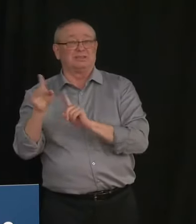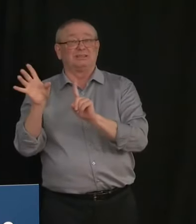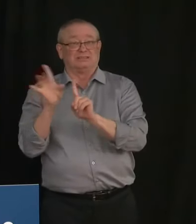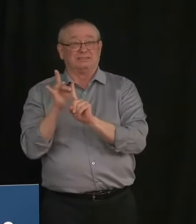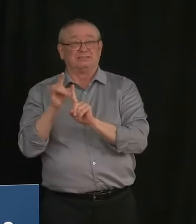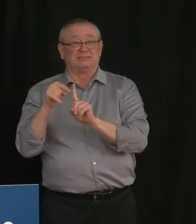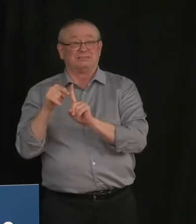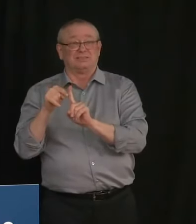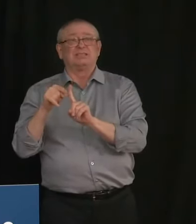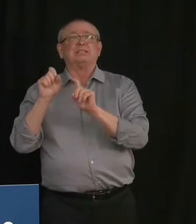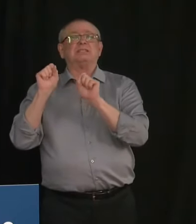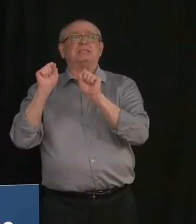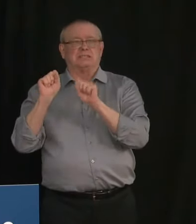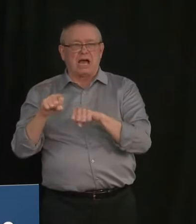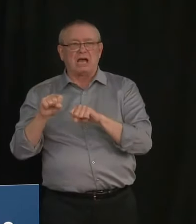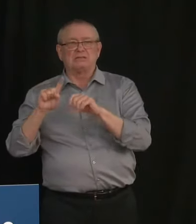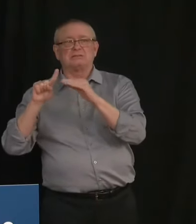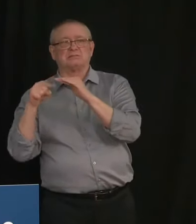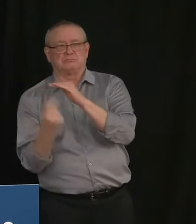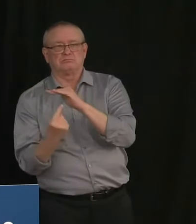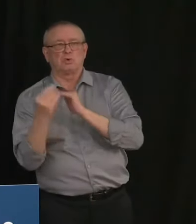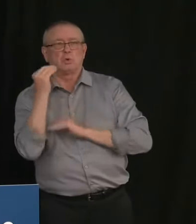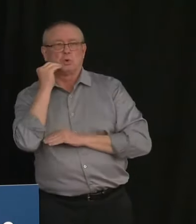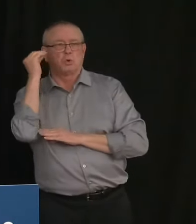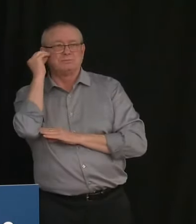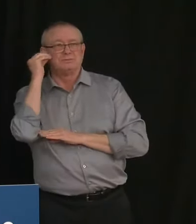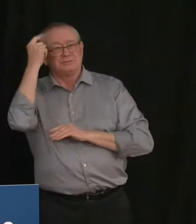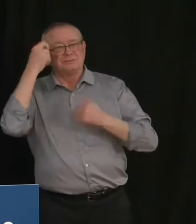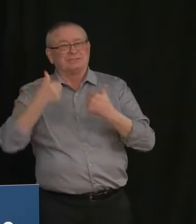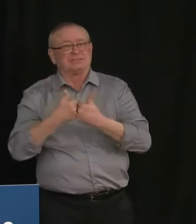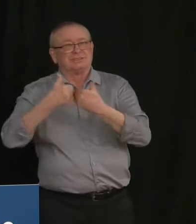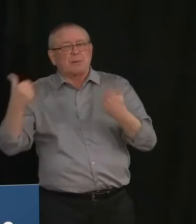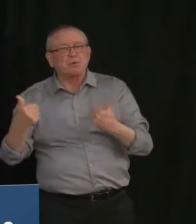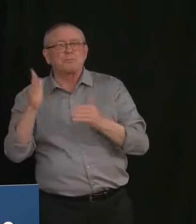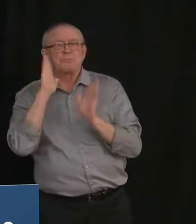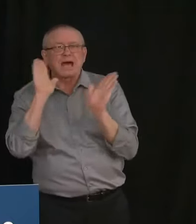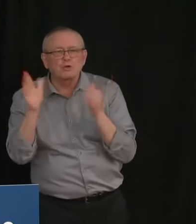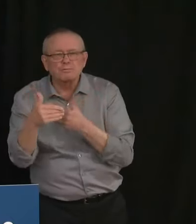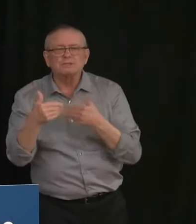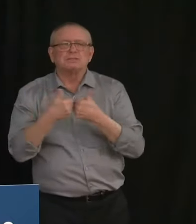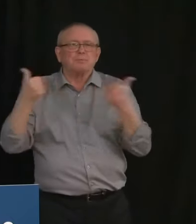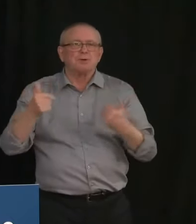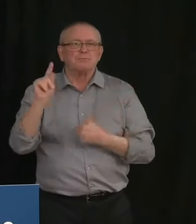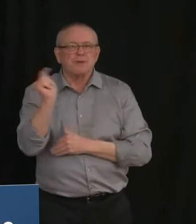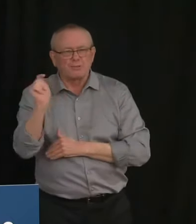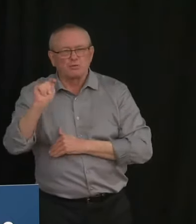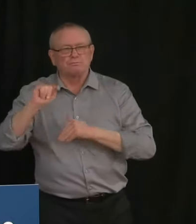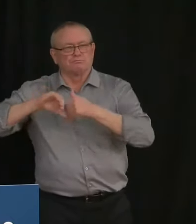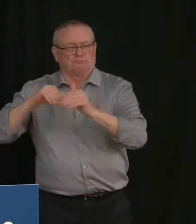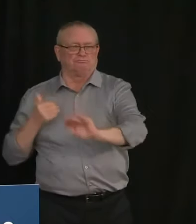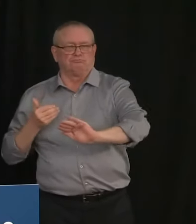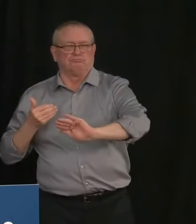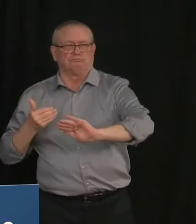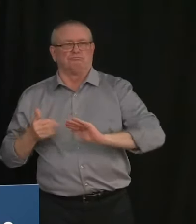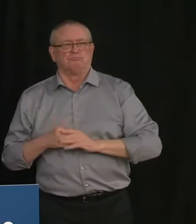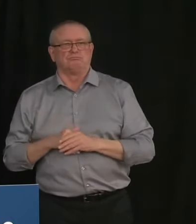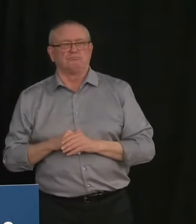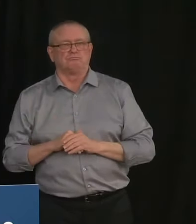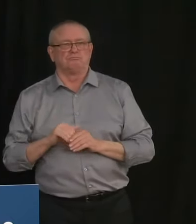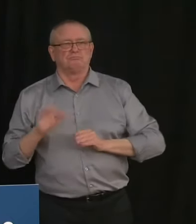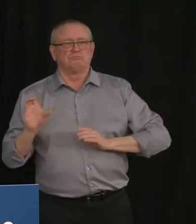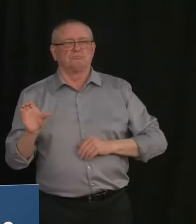COVID case reports that they have a separate bathroom and bedroom in the house, and that they could stay there for the full 10-day